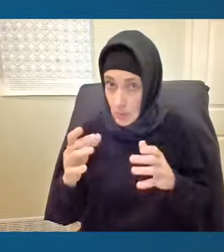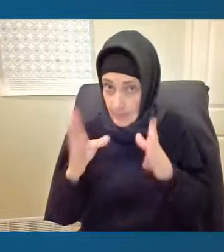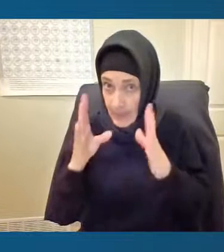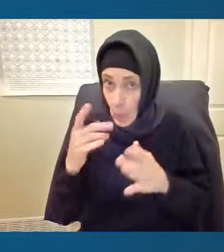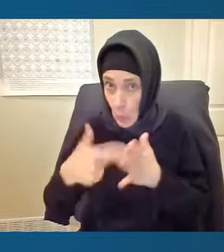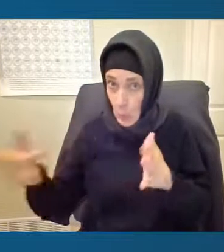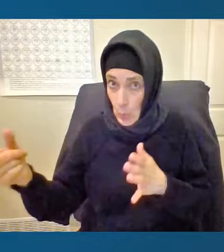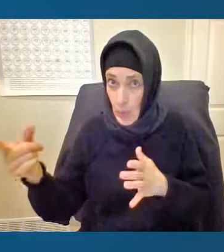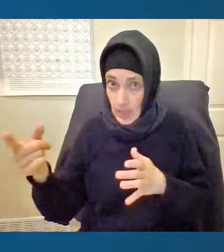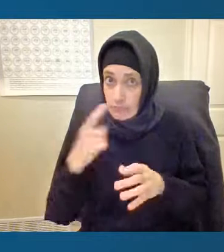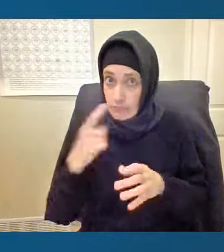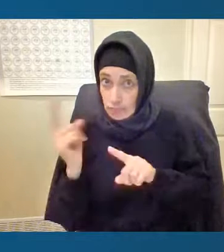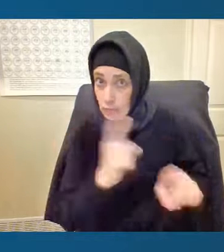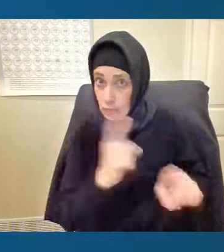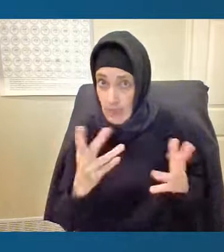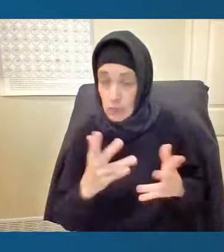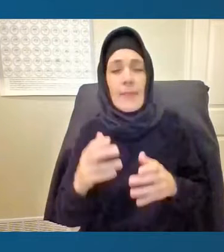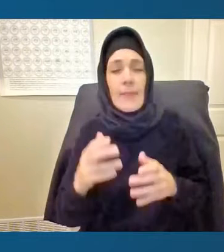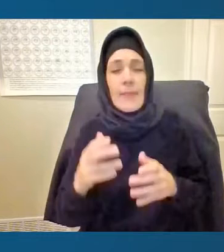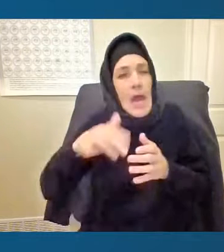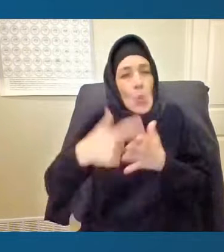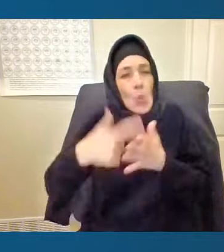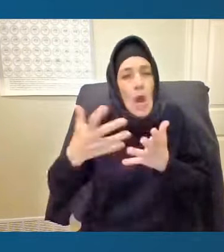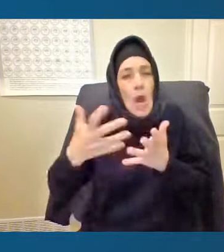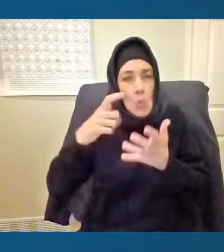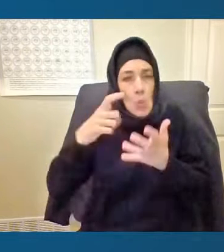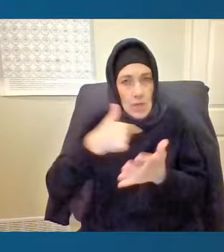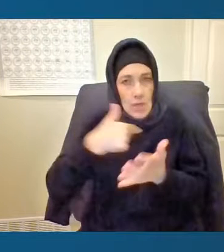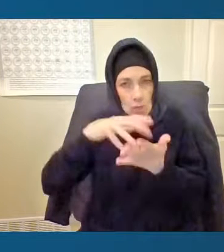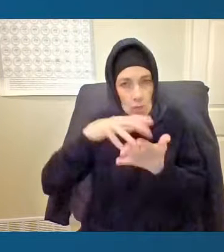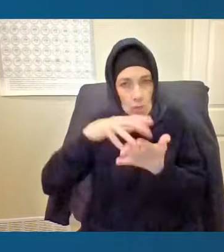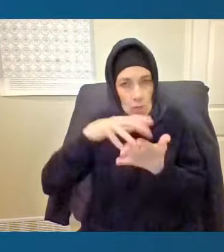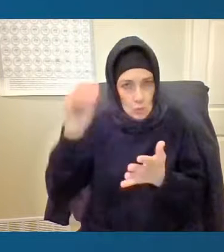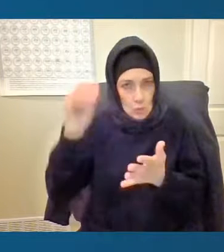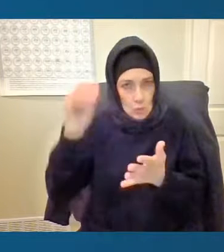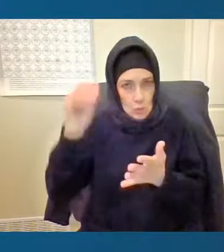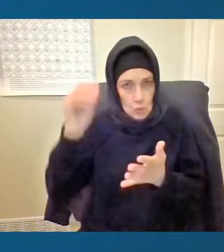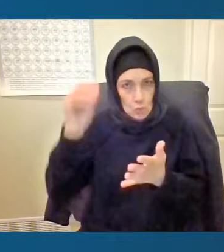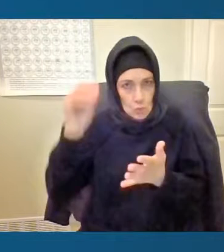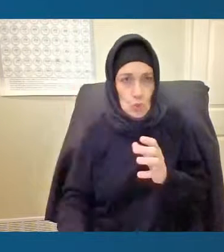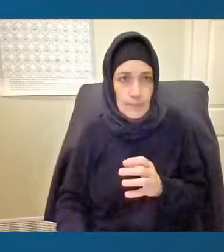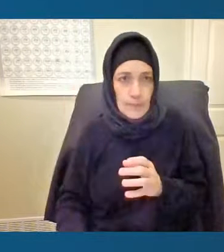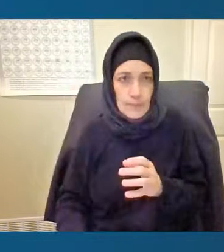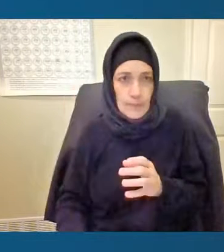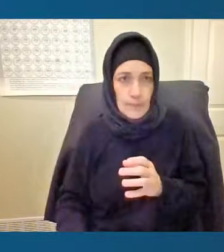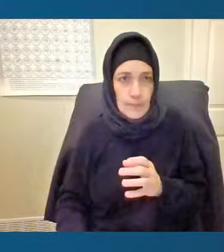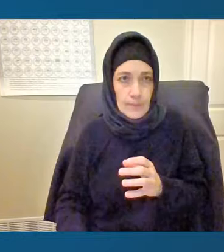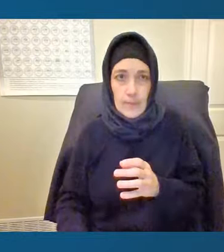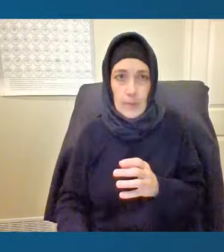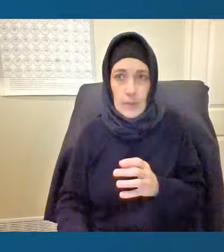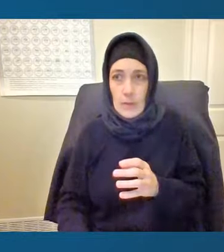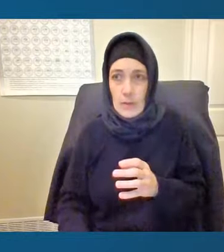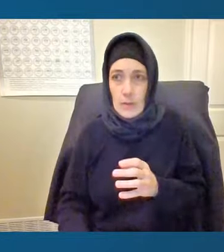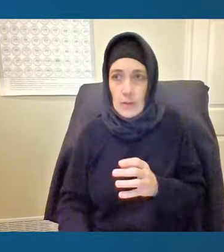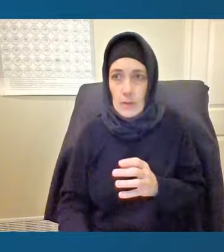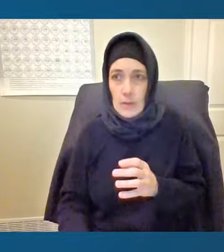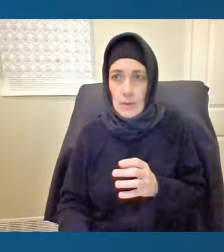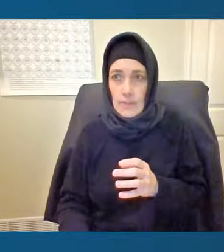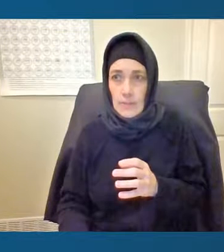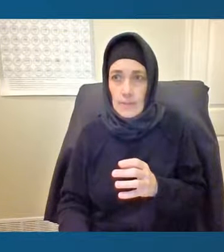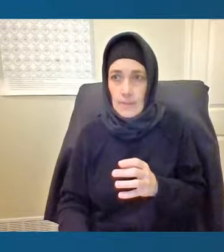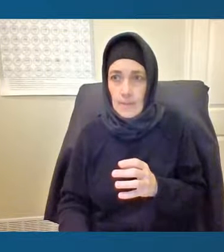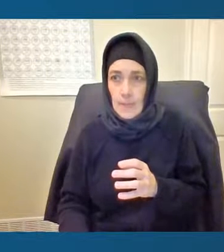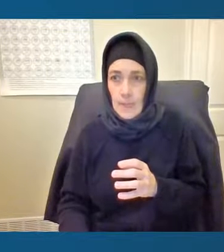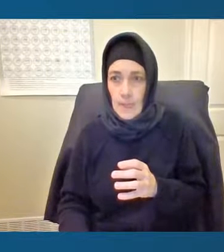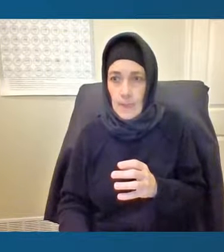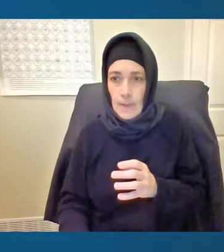us to learn, because right now, our personality, a lot of us, if someone comes up to us and is like, yo, you know, this is how you're supposed to do